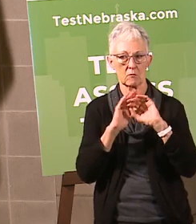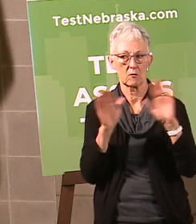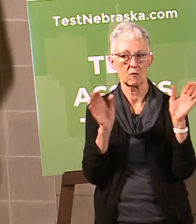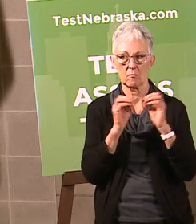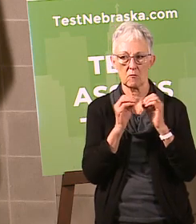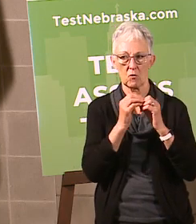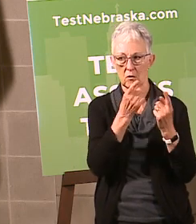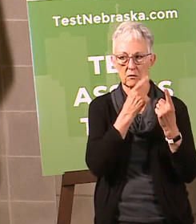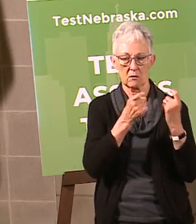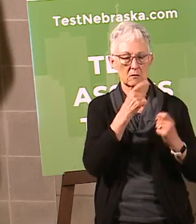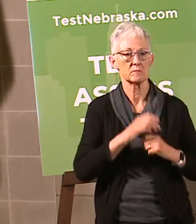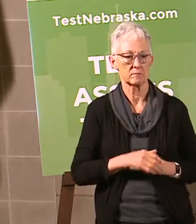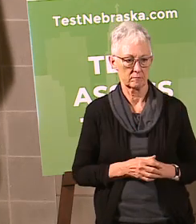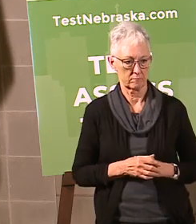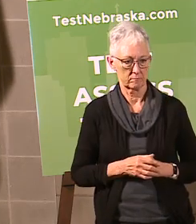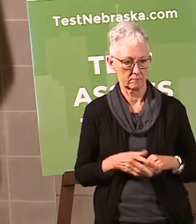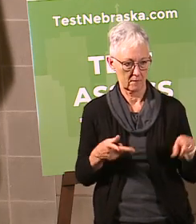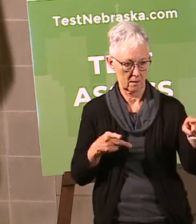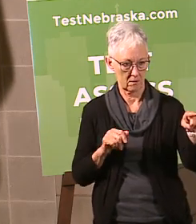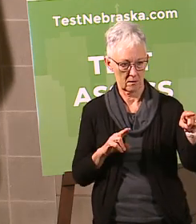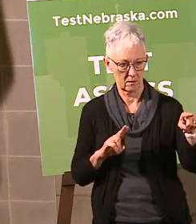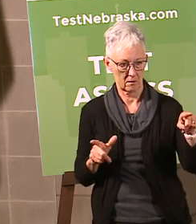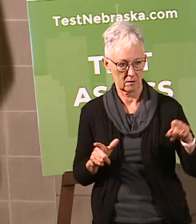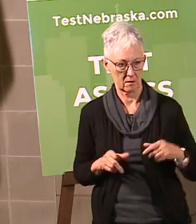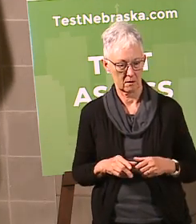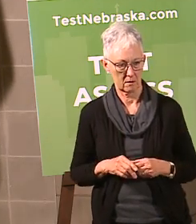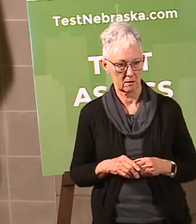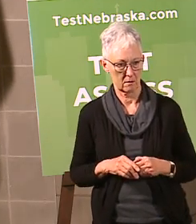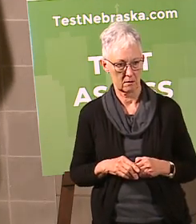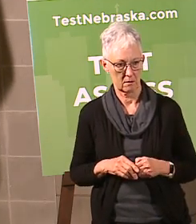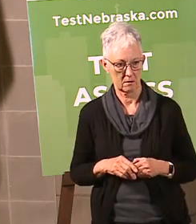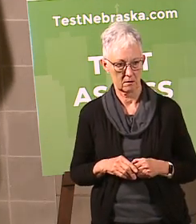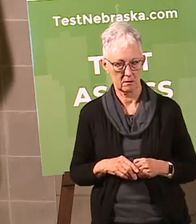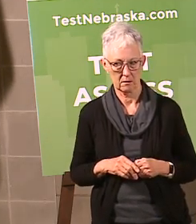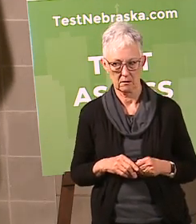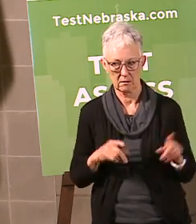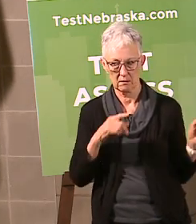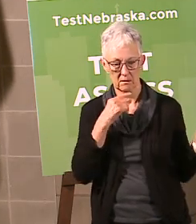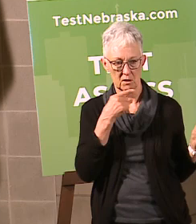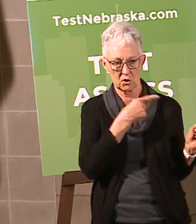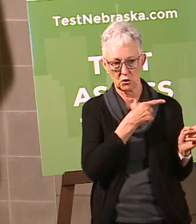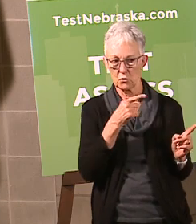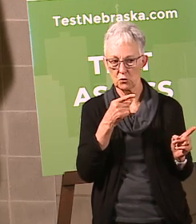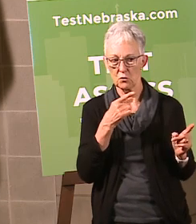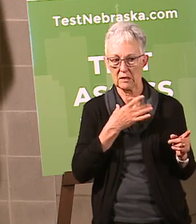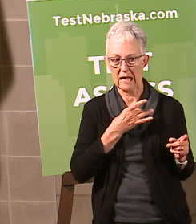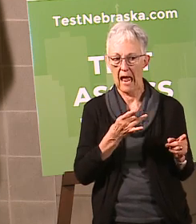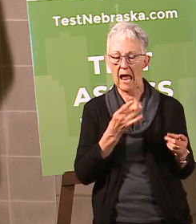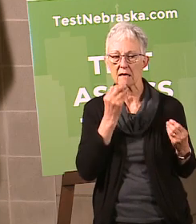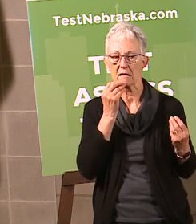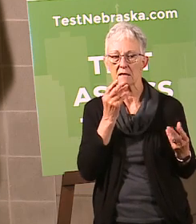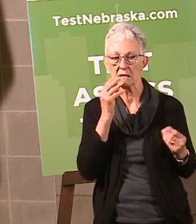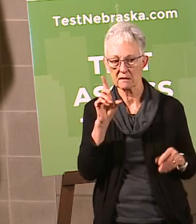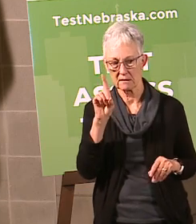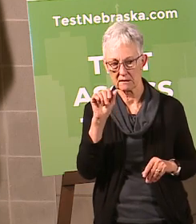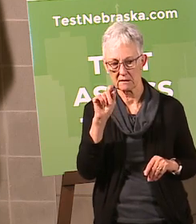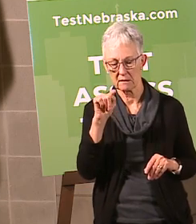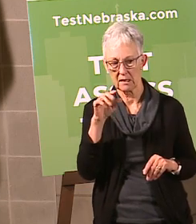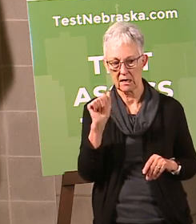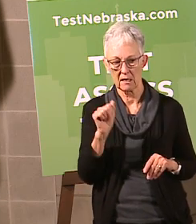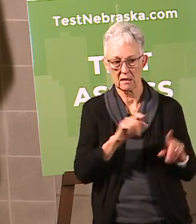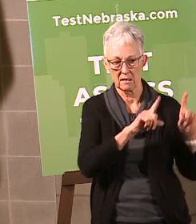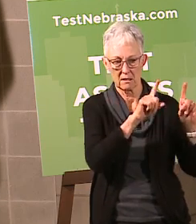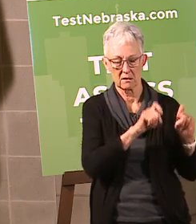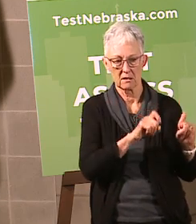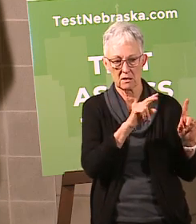in? No? Paul? You're a data guy, and I got on the Test Nebraska website today and it called itself,